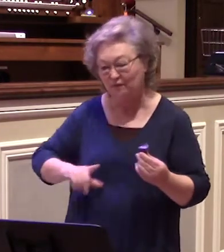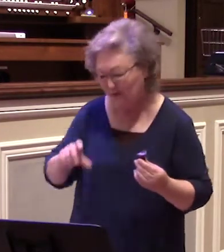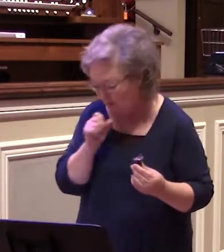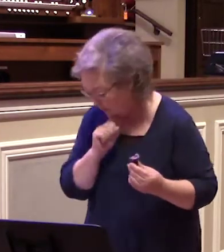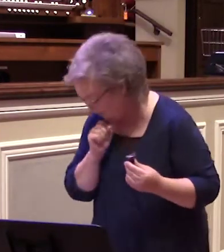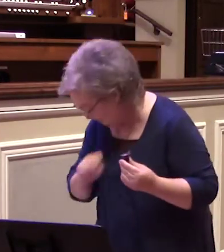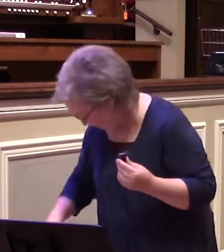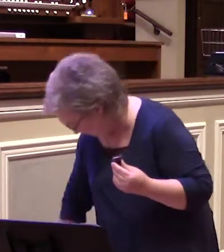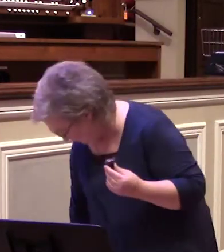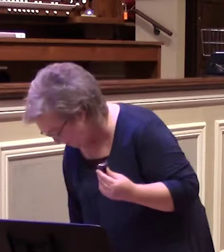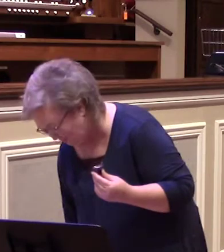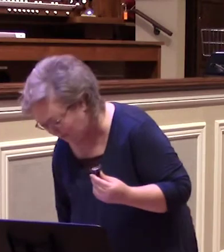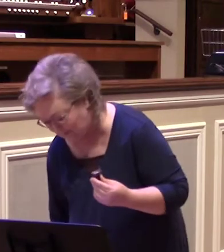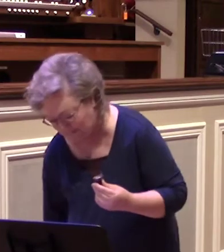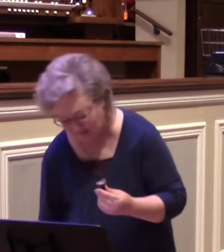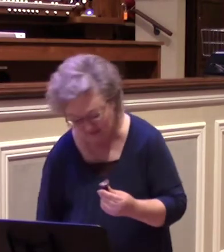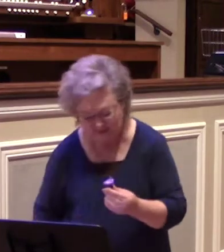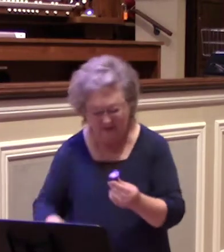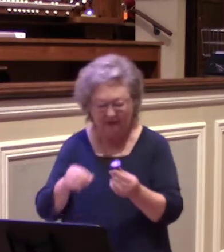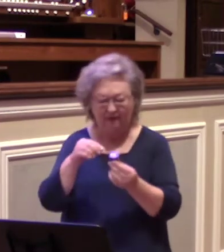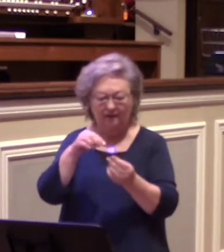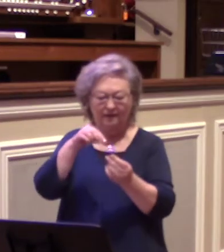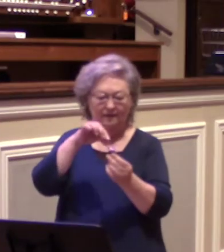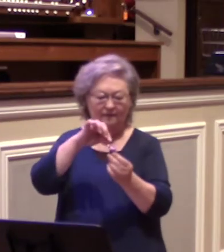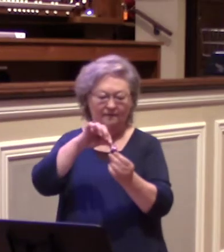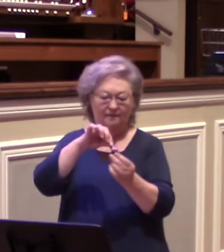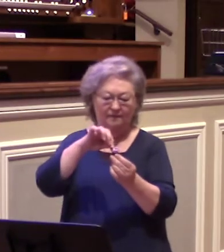be. It's okay.